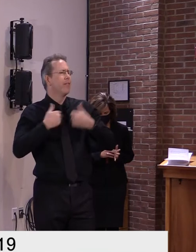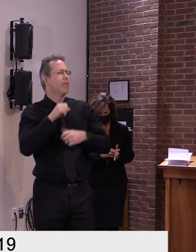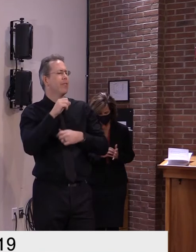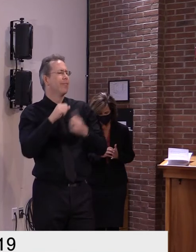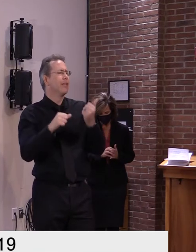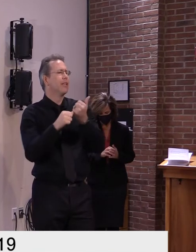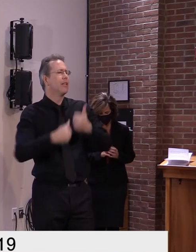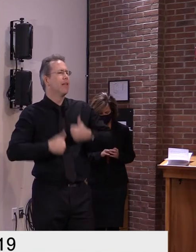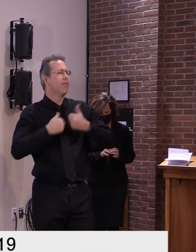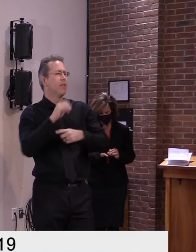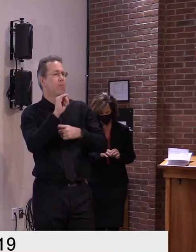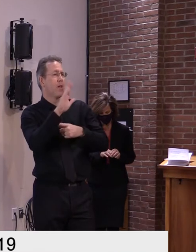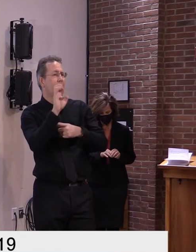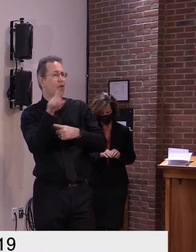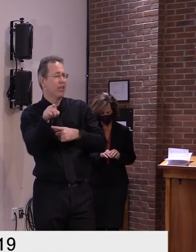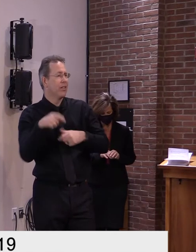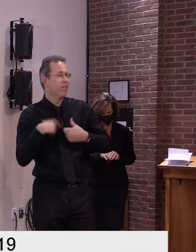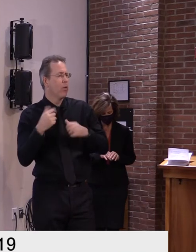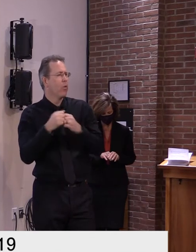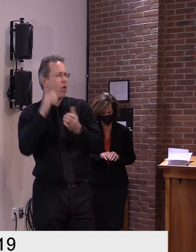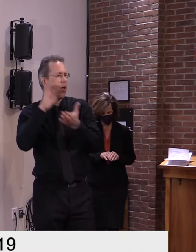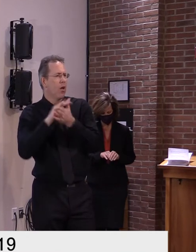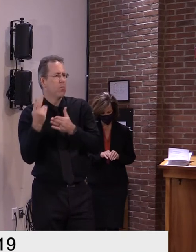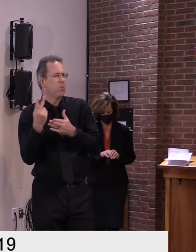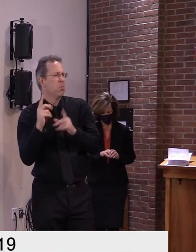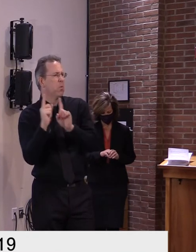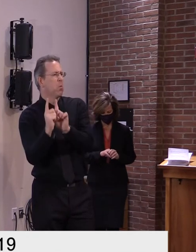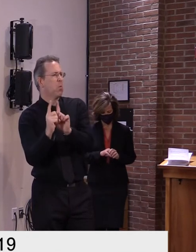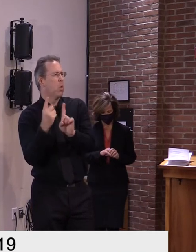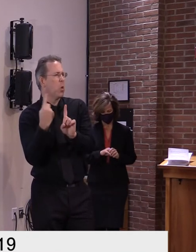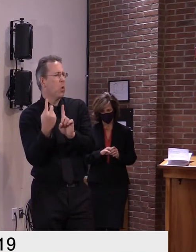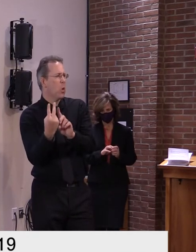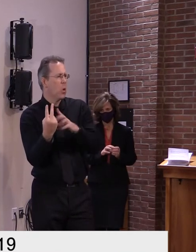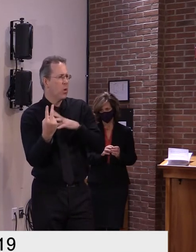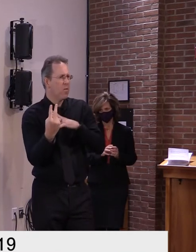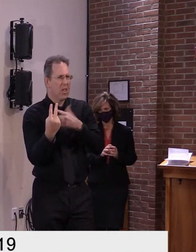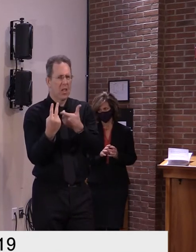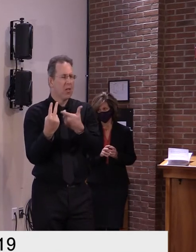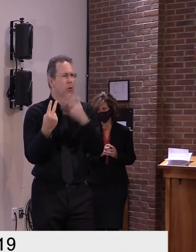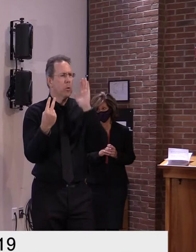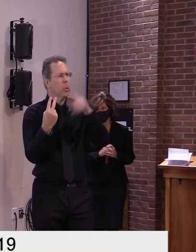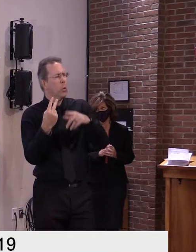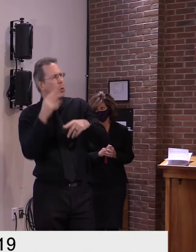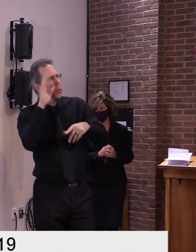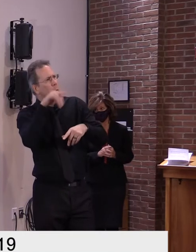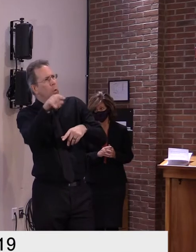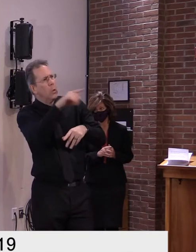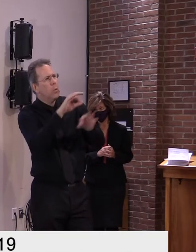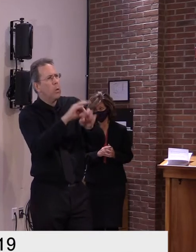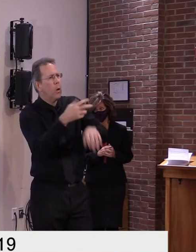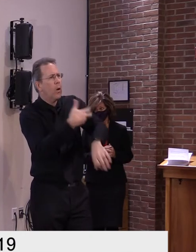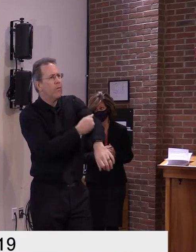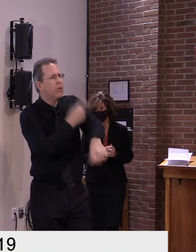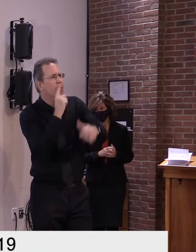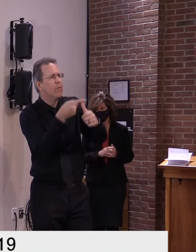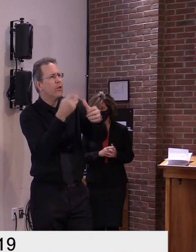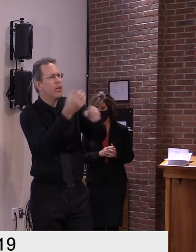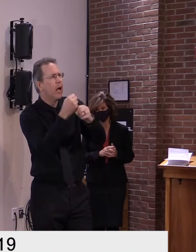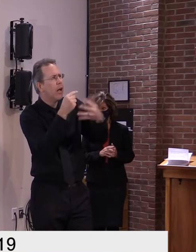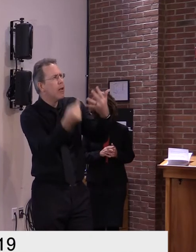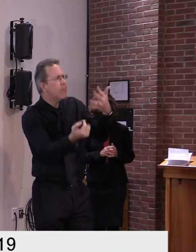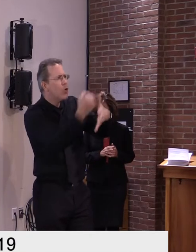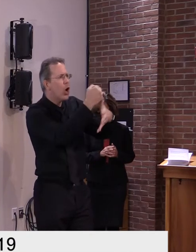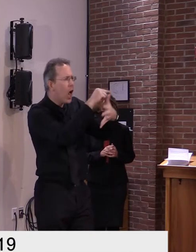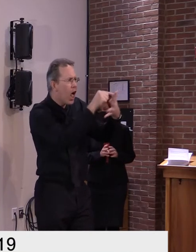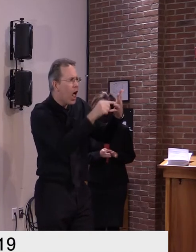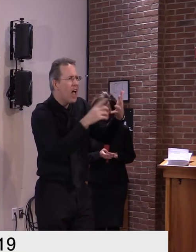He said he spoke to his doctor and he was told that there is no timeline right now for when he would get the vaccine. Yeah,